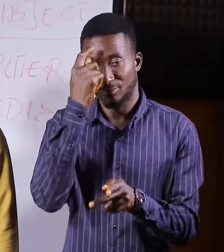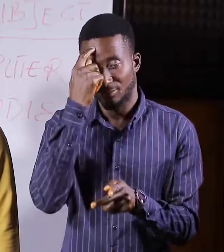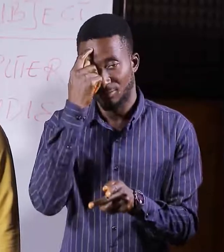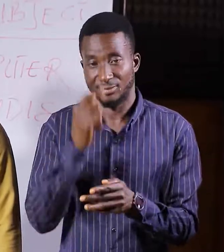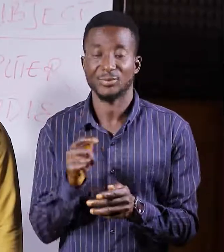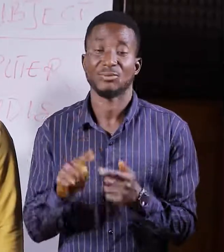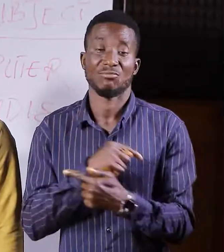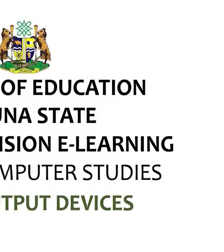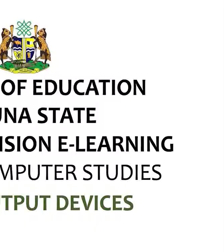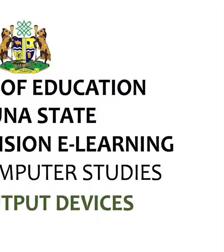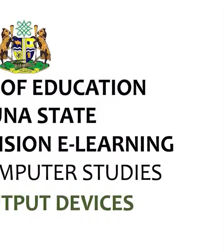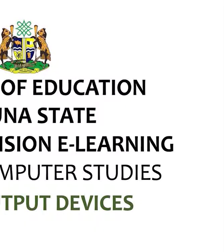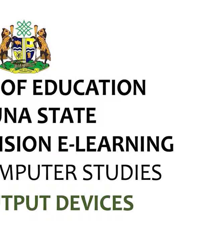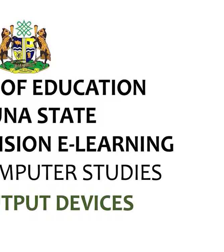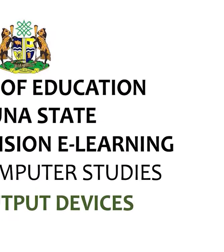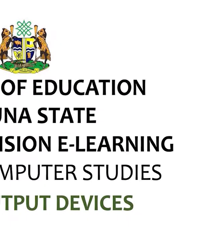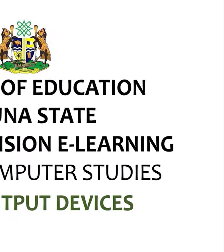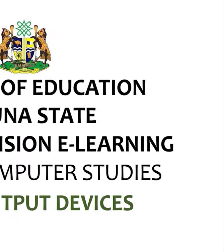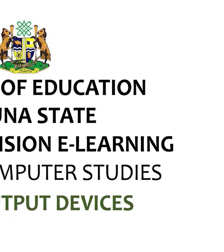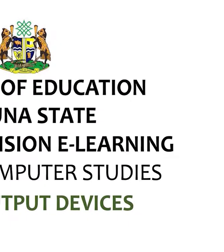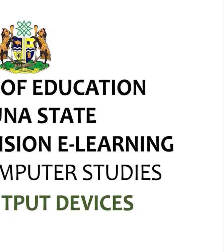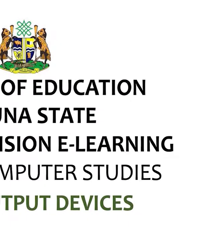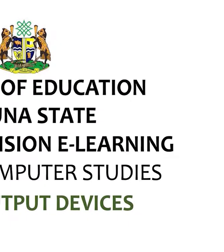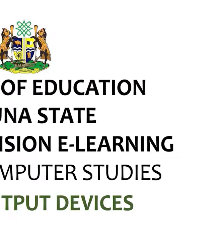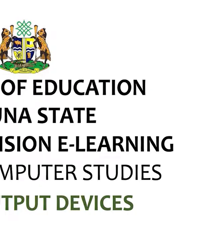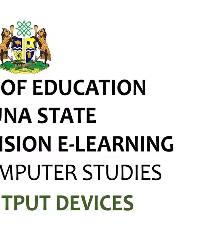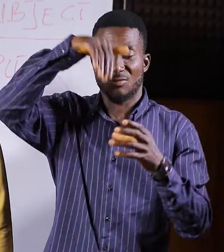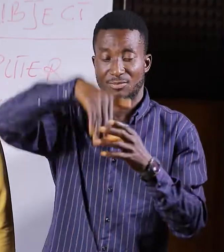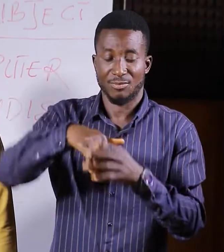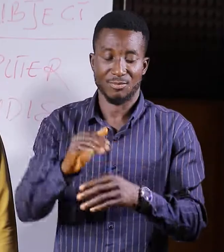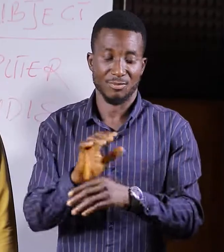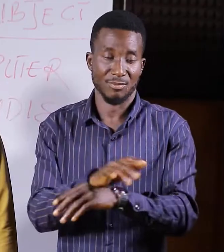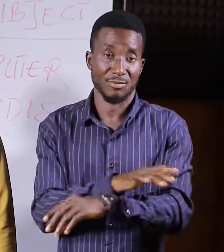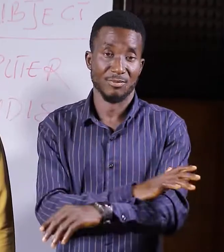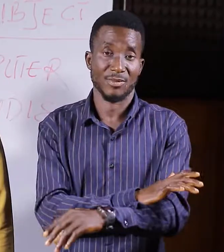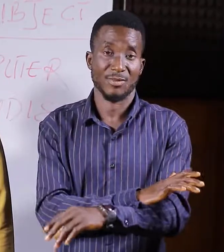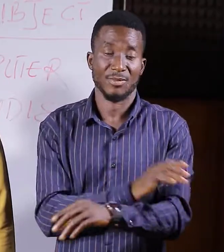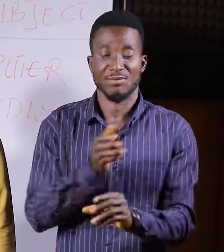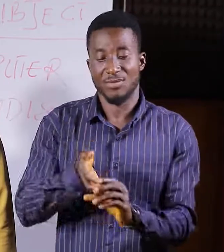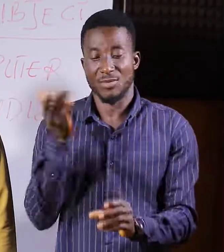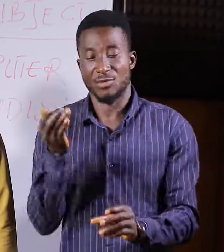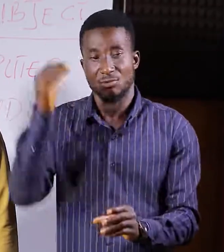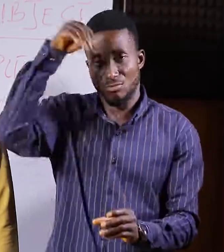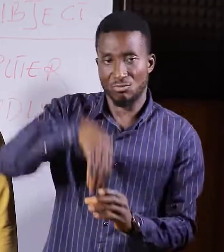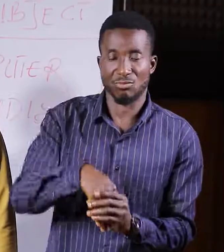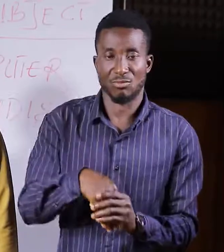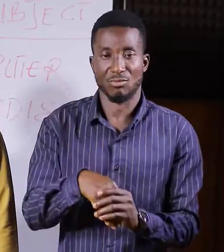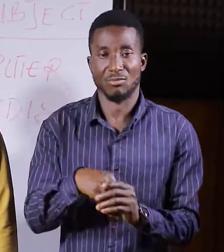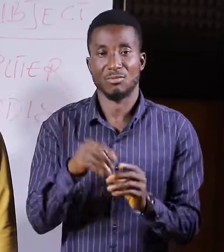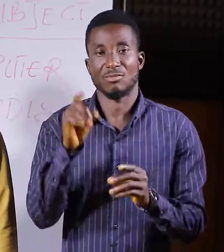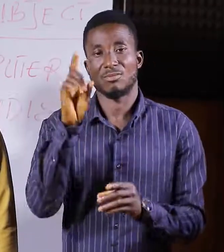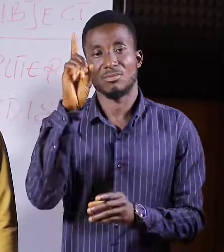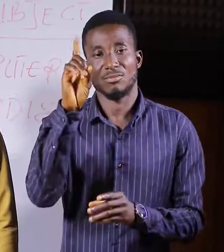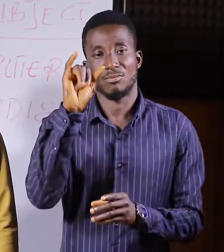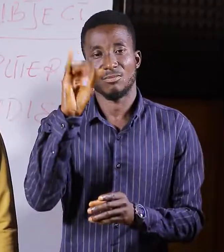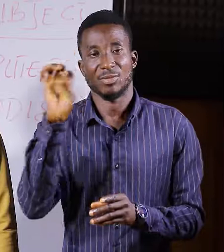up the topic output devices. We had actually started output